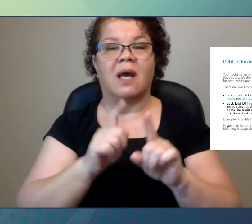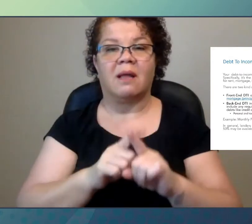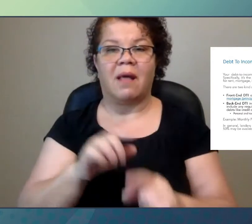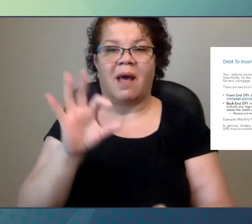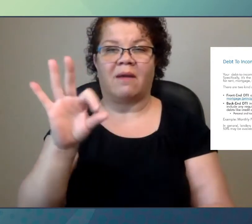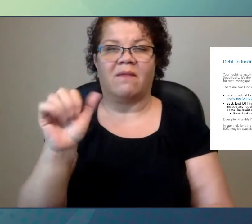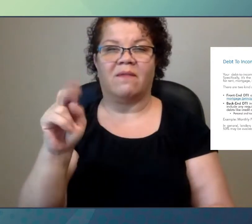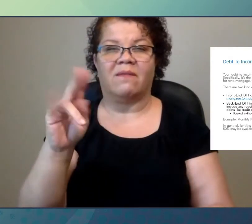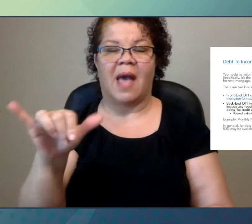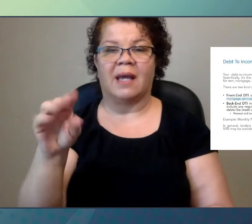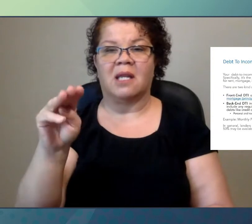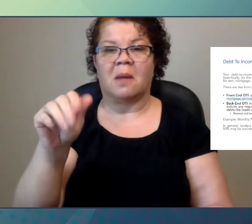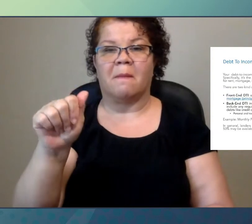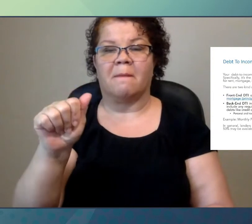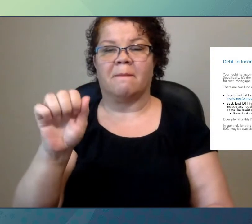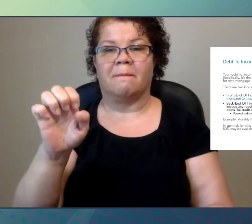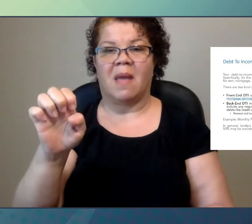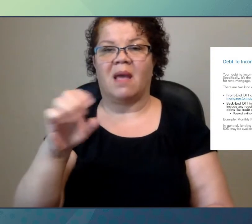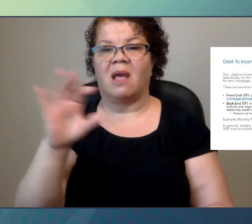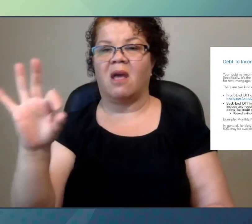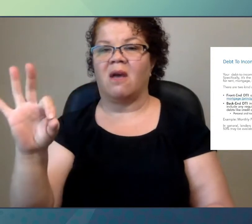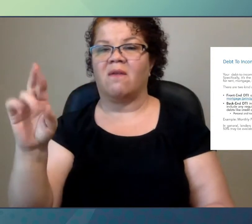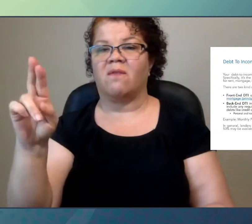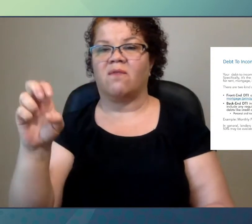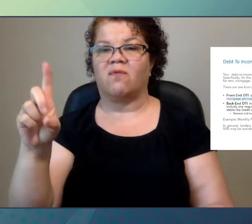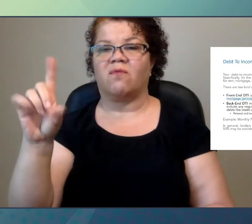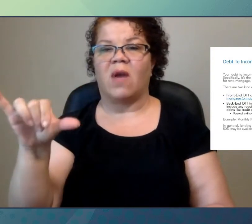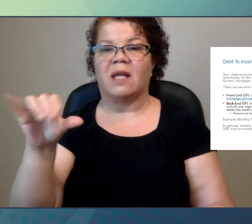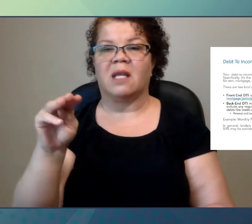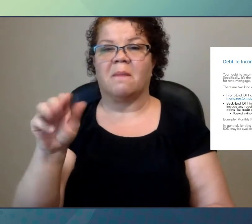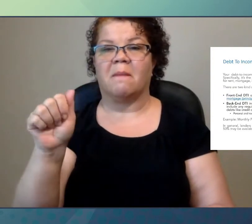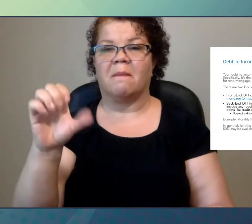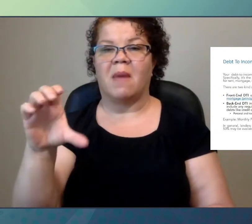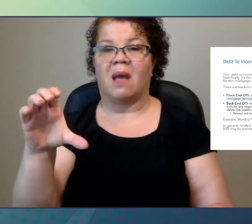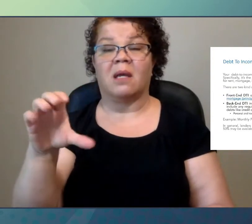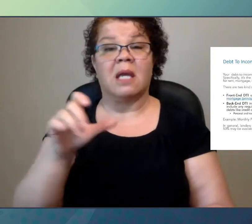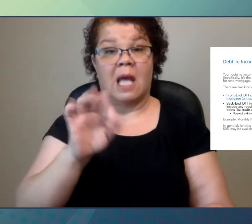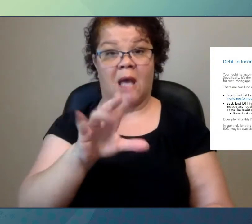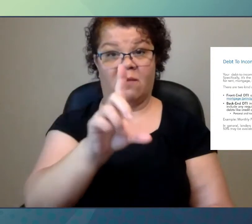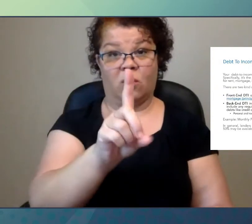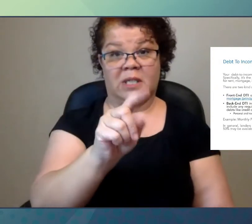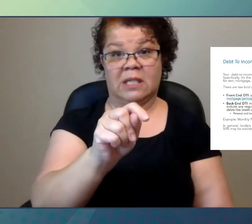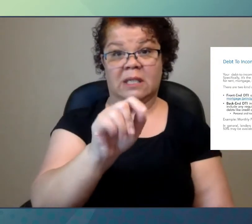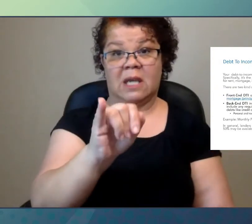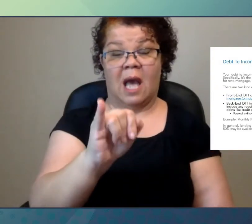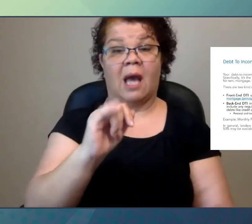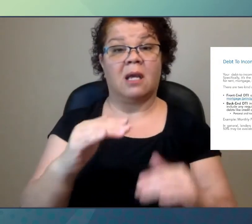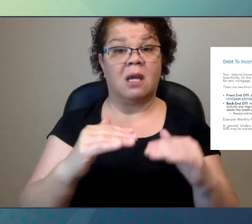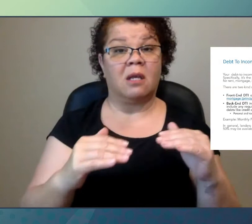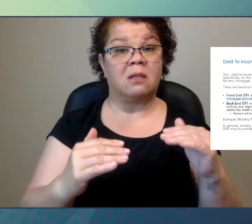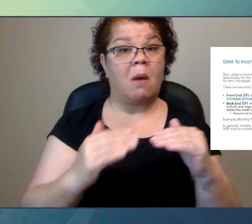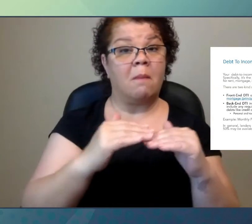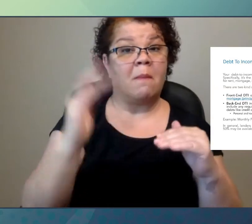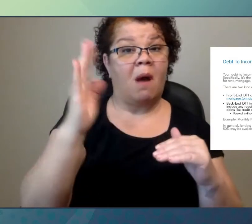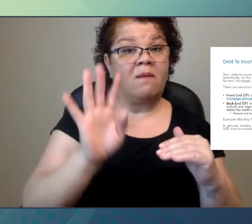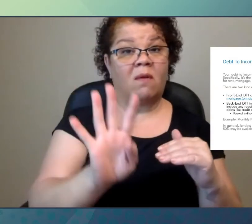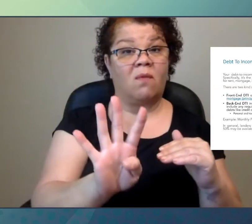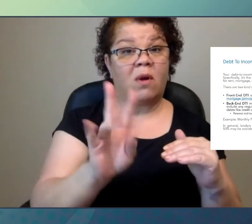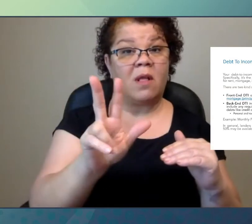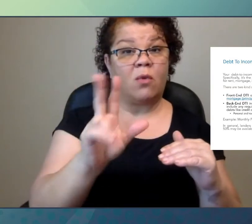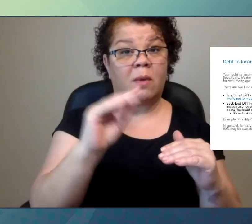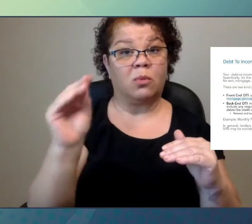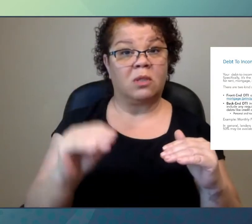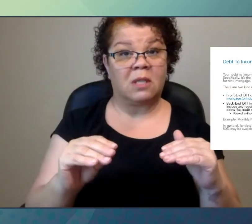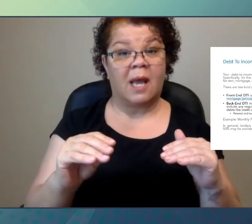Freddie Mac. But again, if you know from the get-go that your DTI will be higher than 43%, talk to your lender